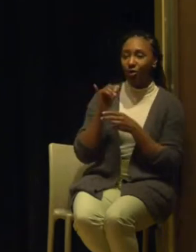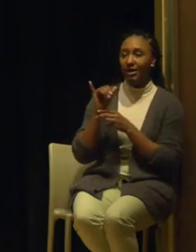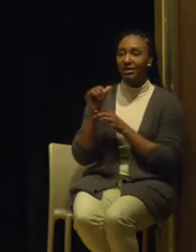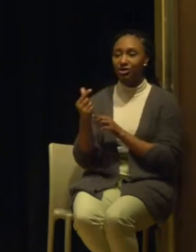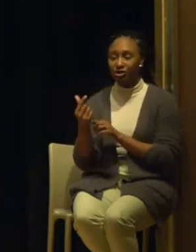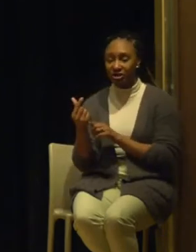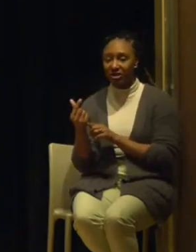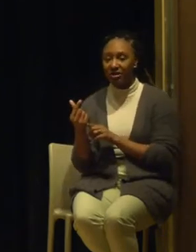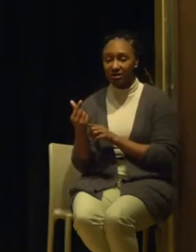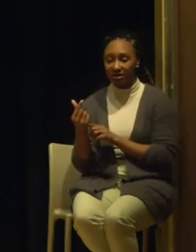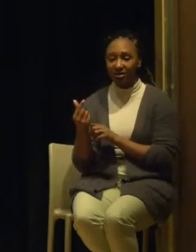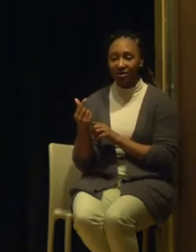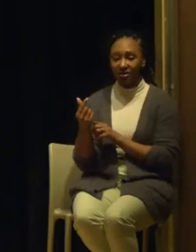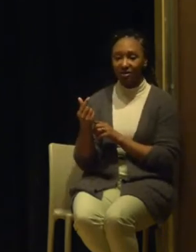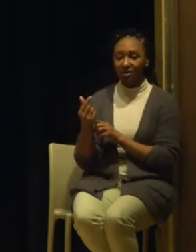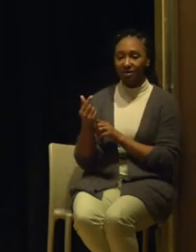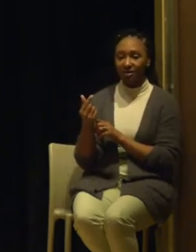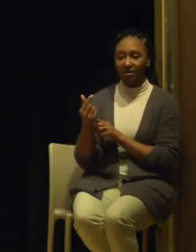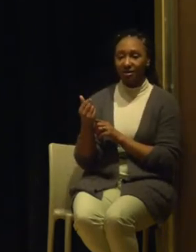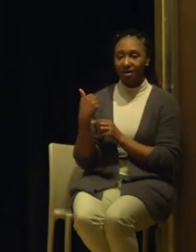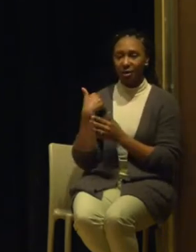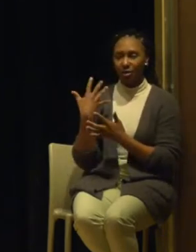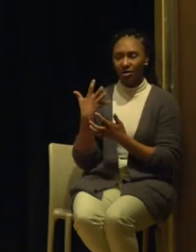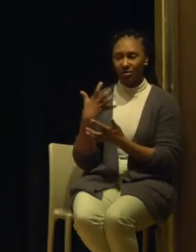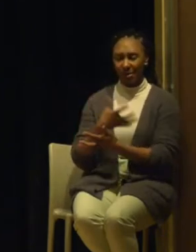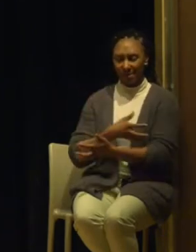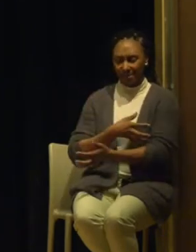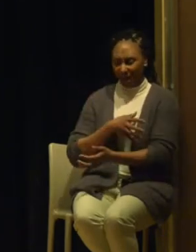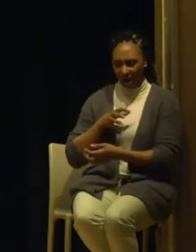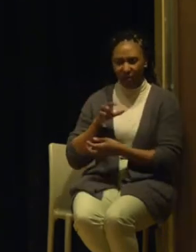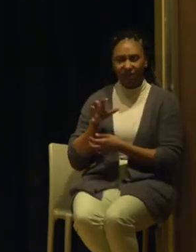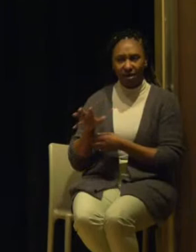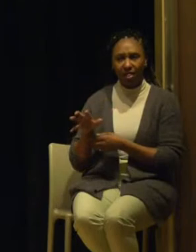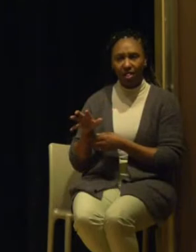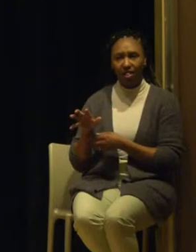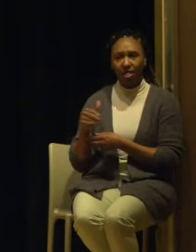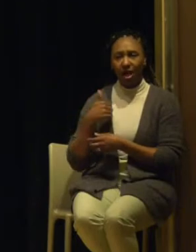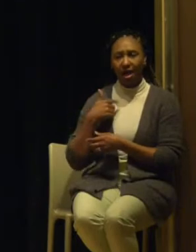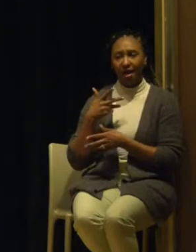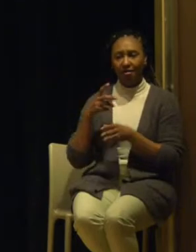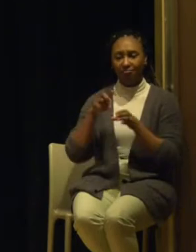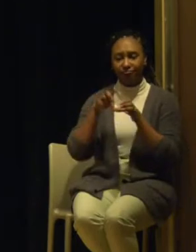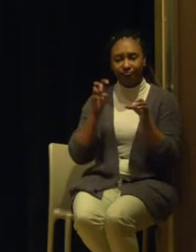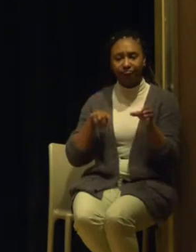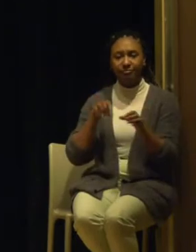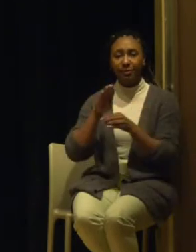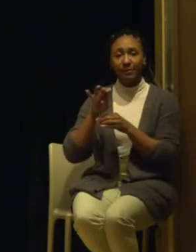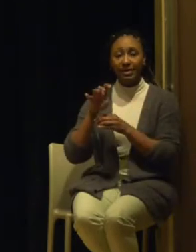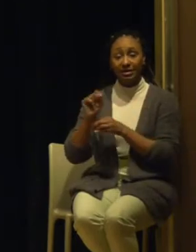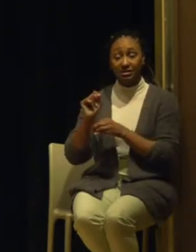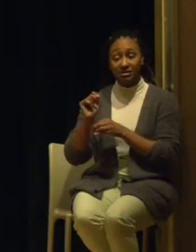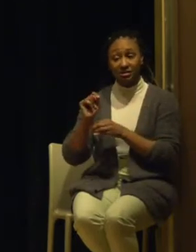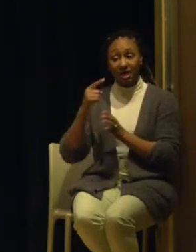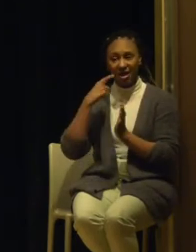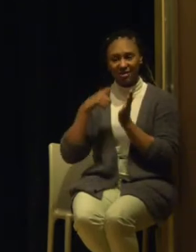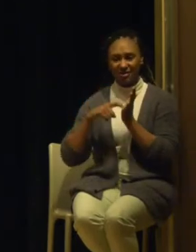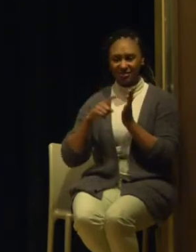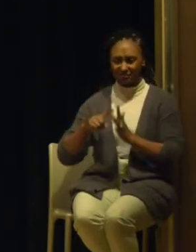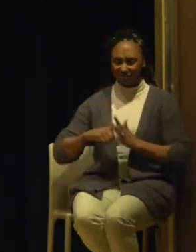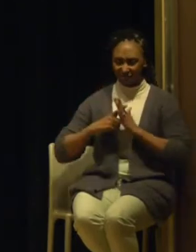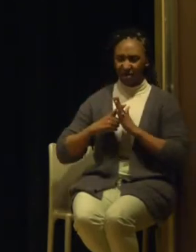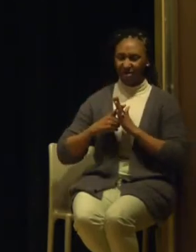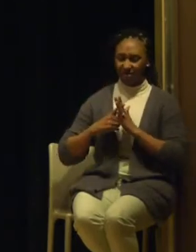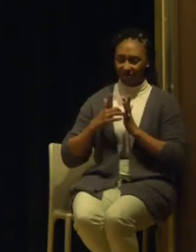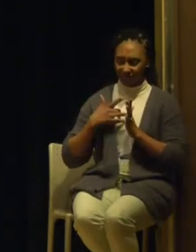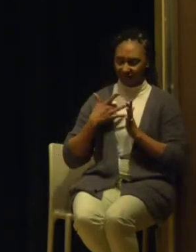mm-hmm. and you know I wanted it to be powerful because by the time I left BET. You know, along the way, I started feeling powerful, mm-hmm.